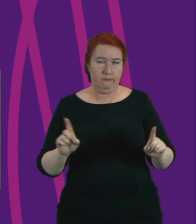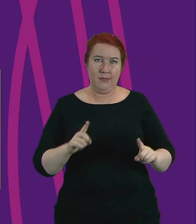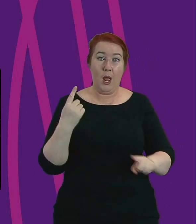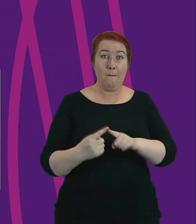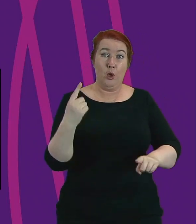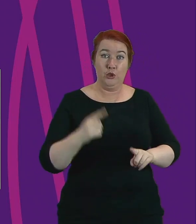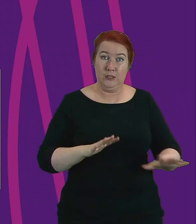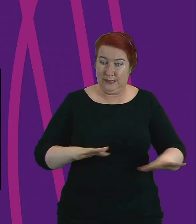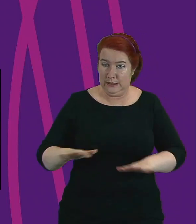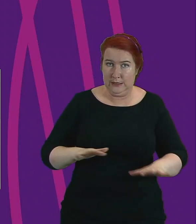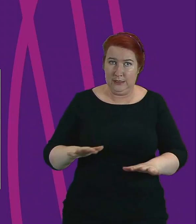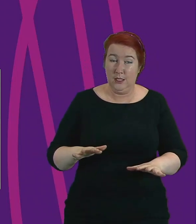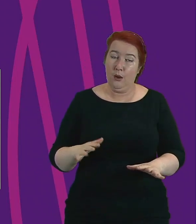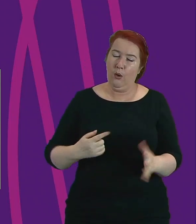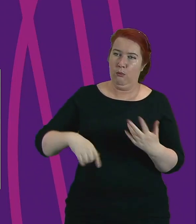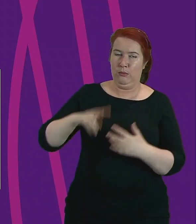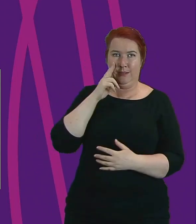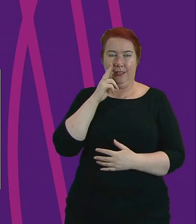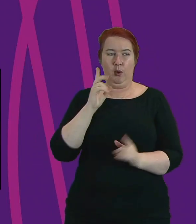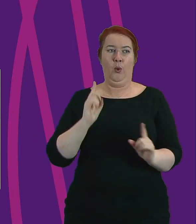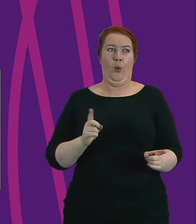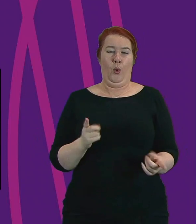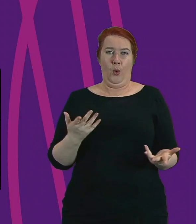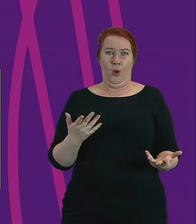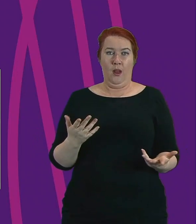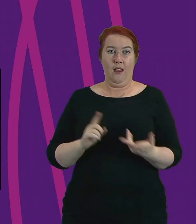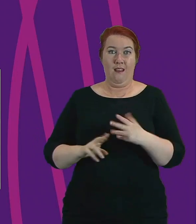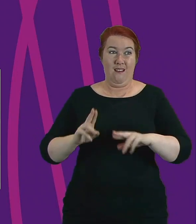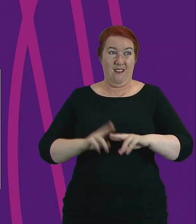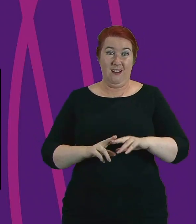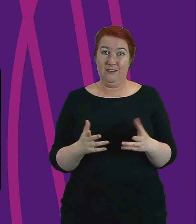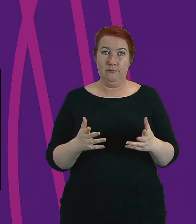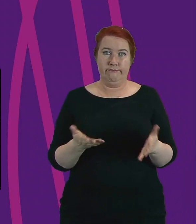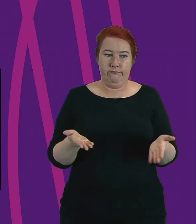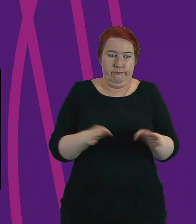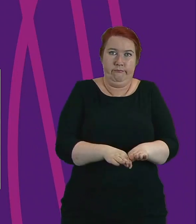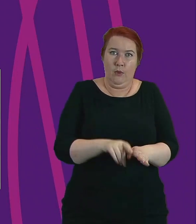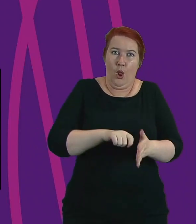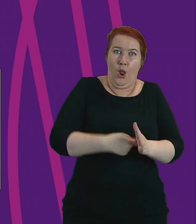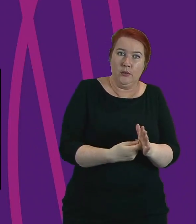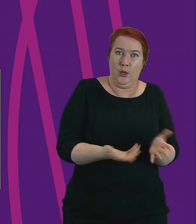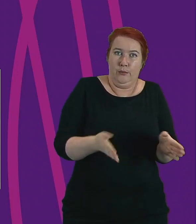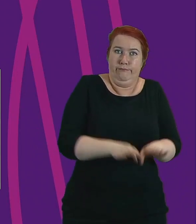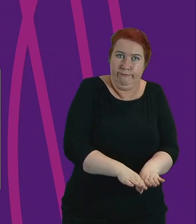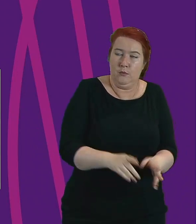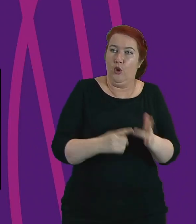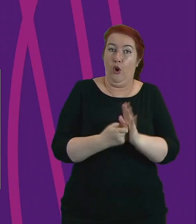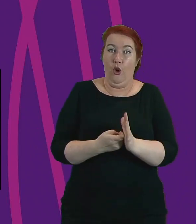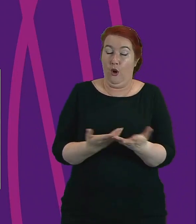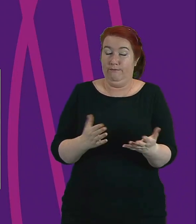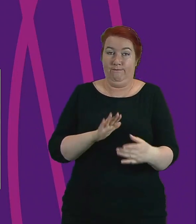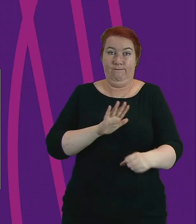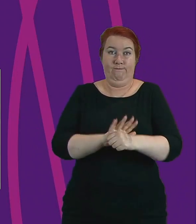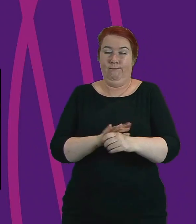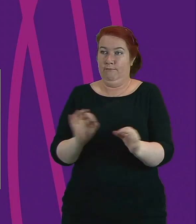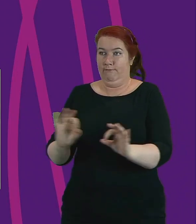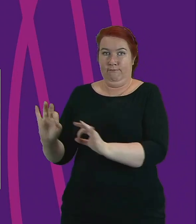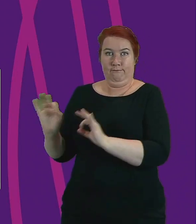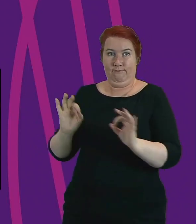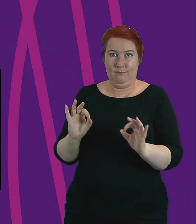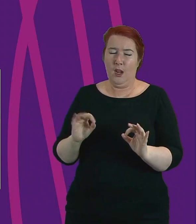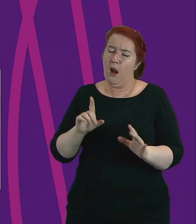is like when parts of the health service are in lockdown or simply not available to us. And we understand why